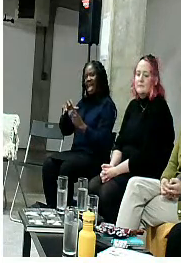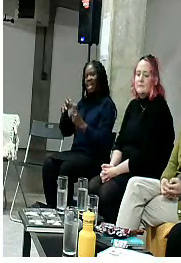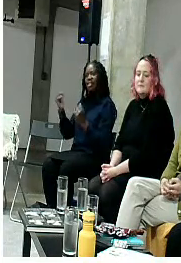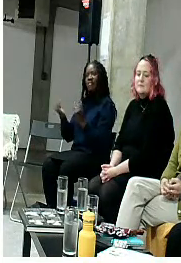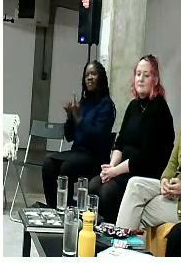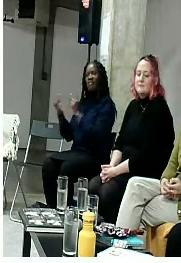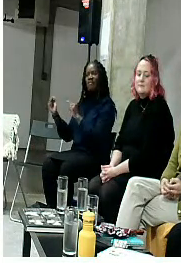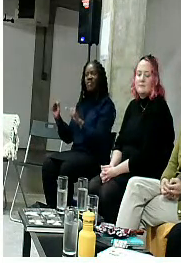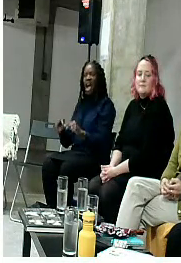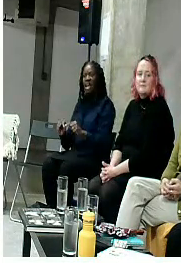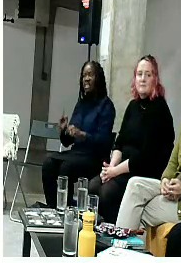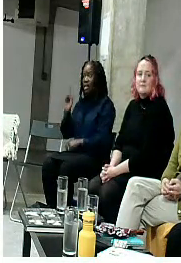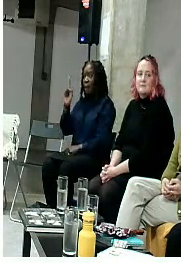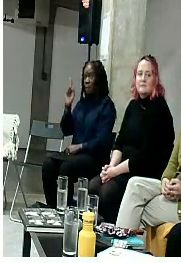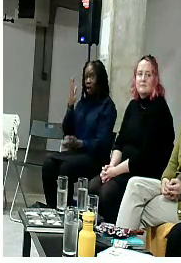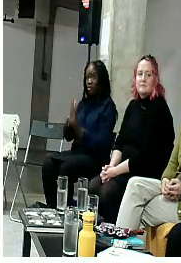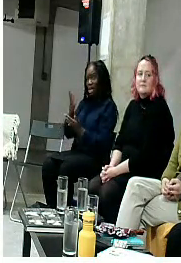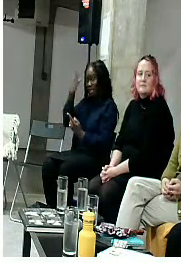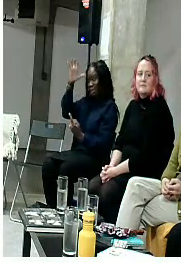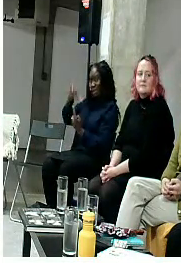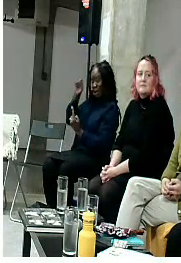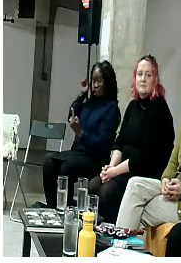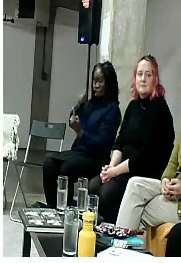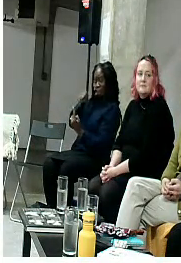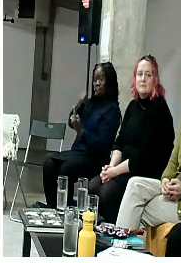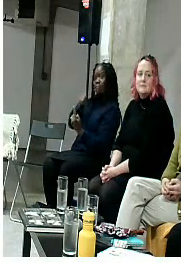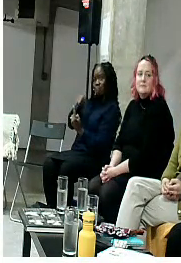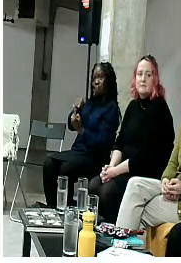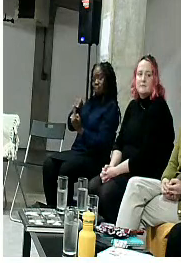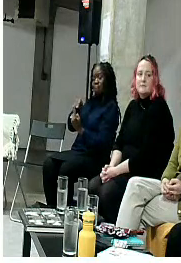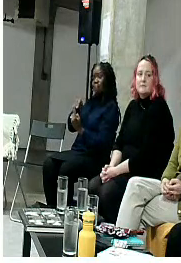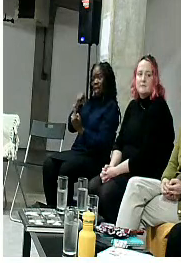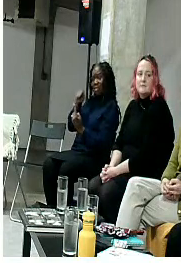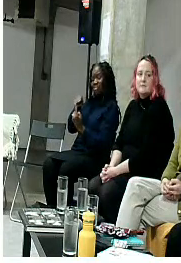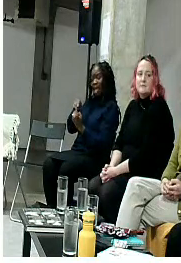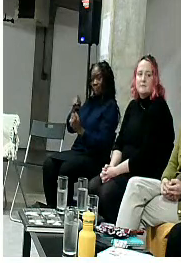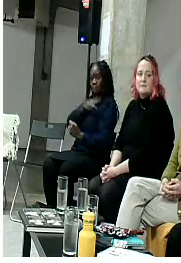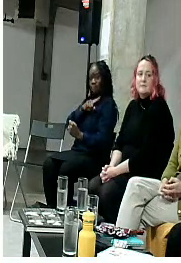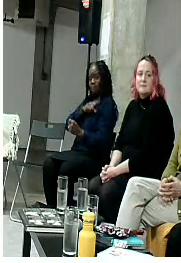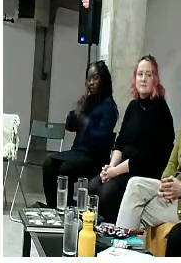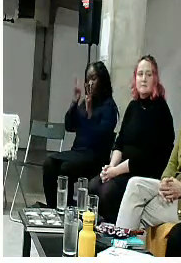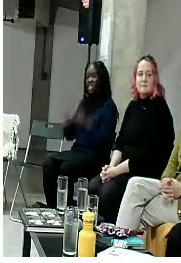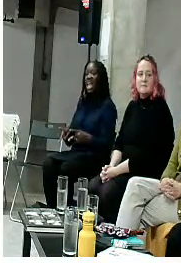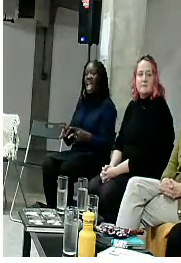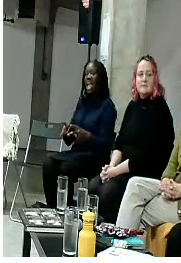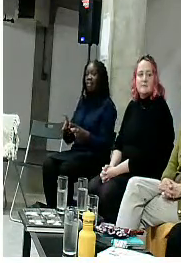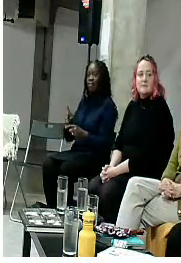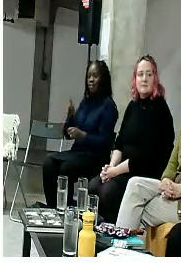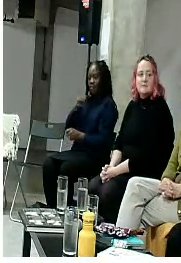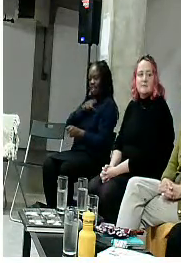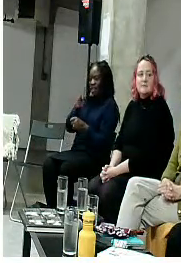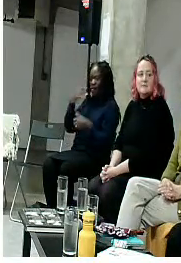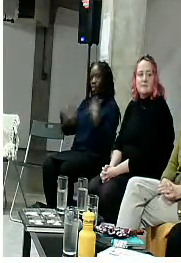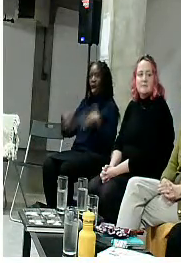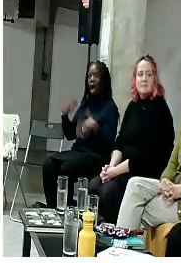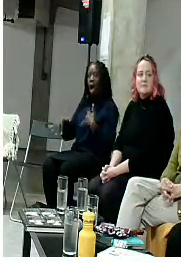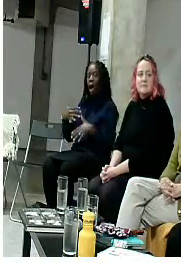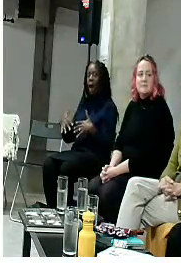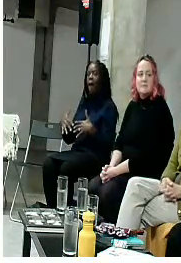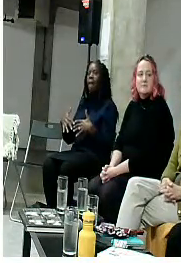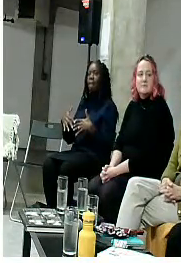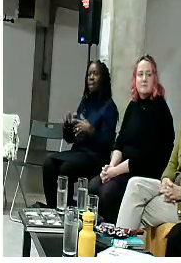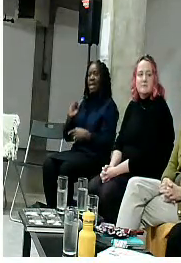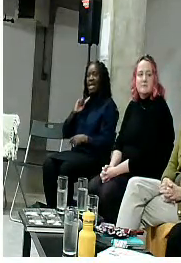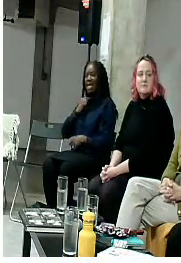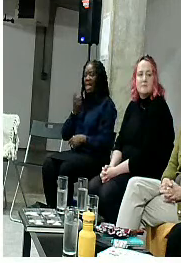Yet the state is the perpetrator of those deaths and of that harm, even as it kills people